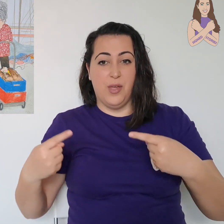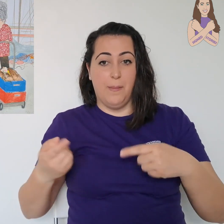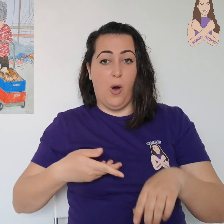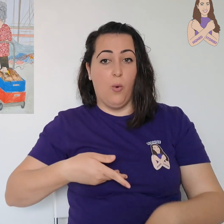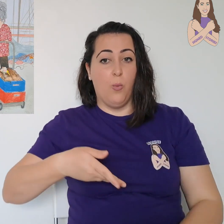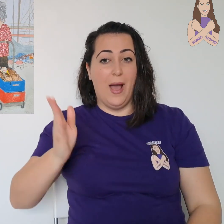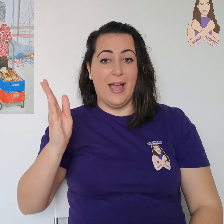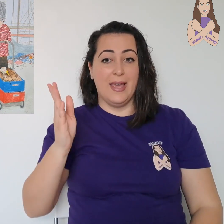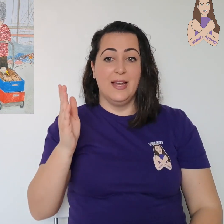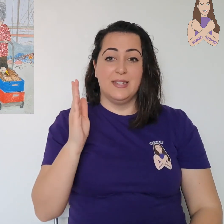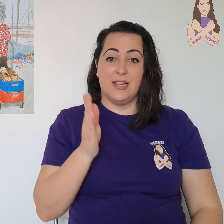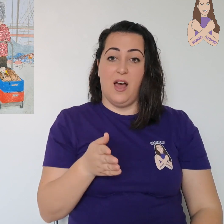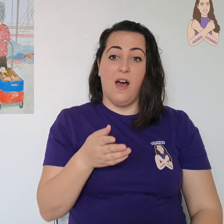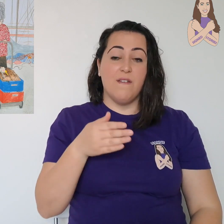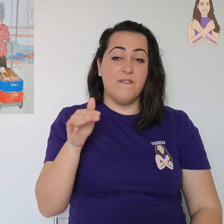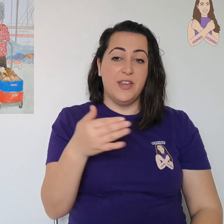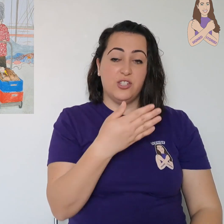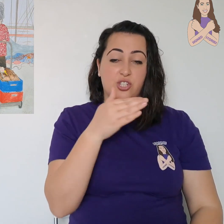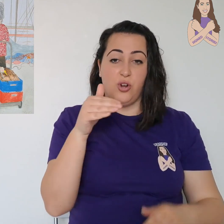them away to her fish shop.